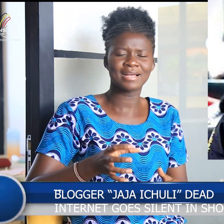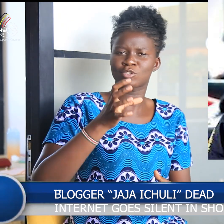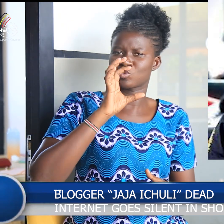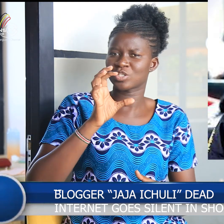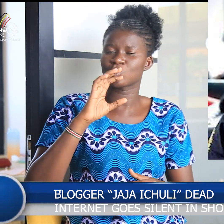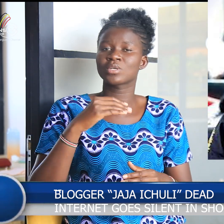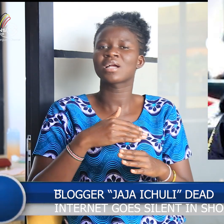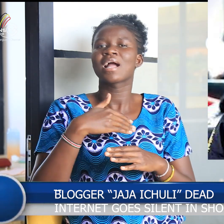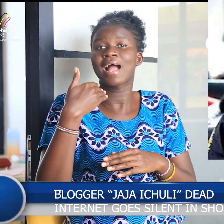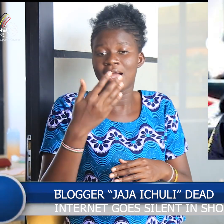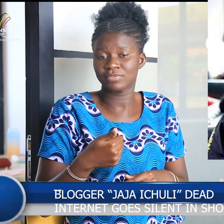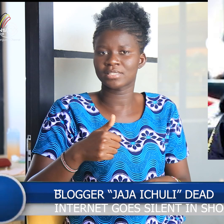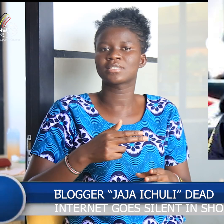having fun.